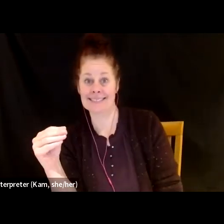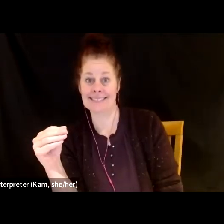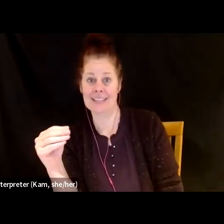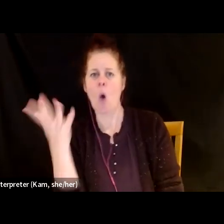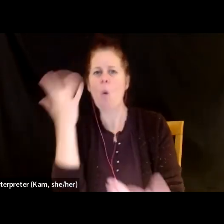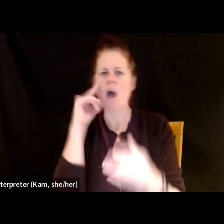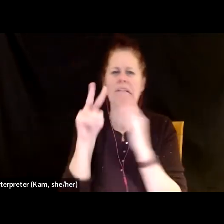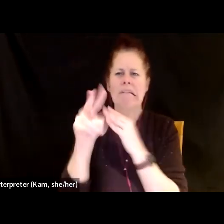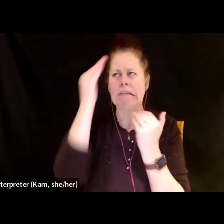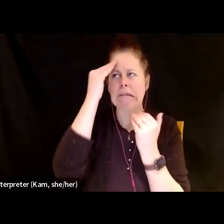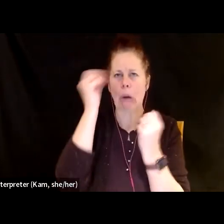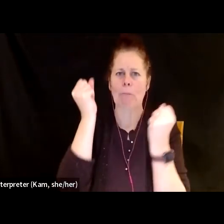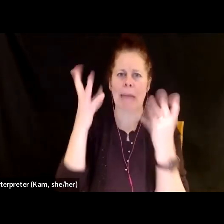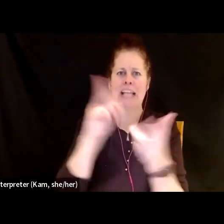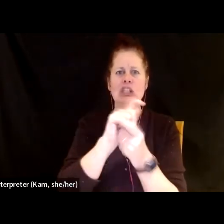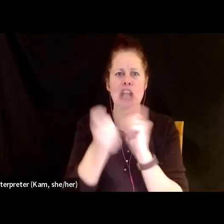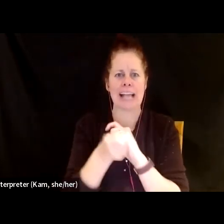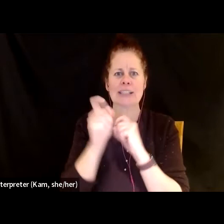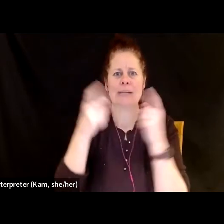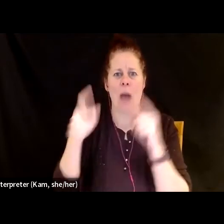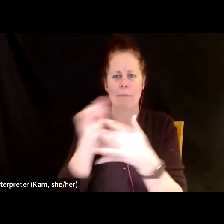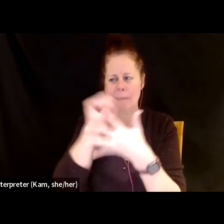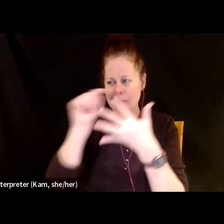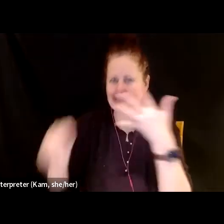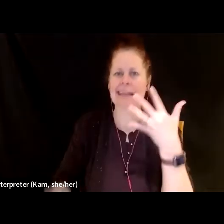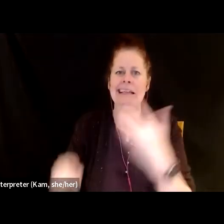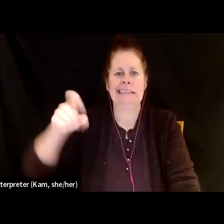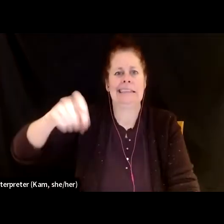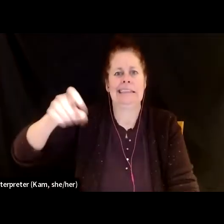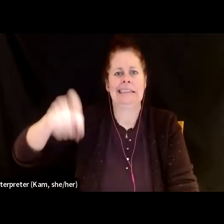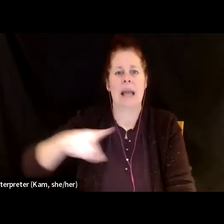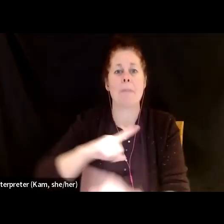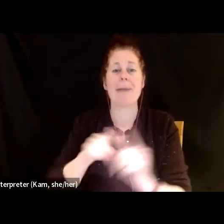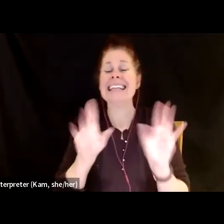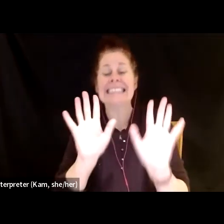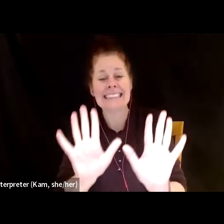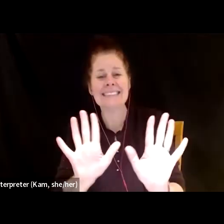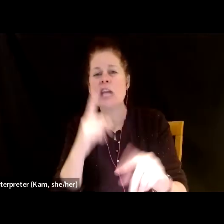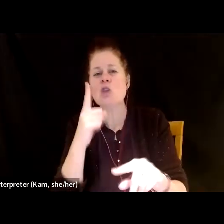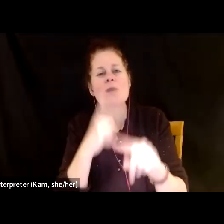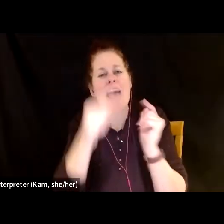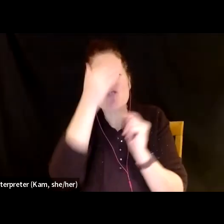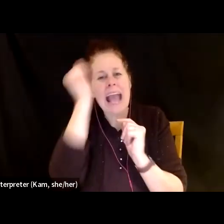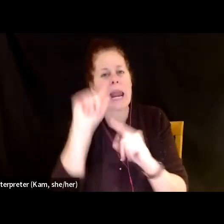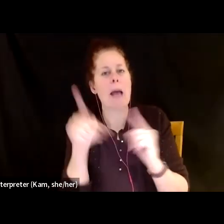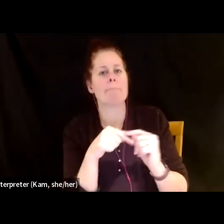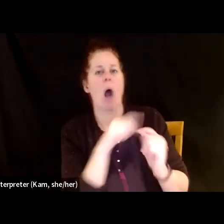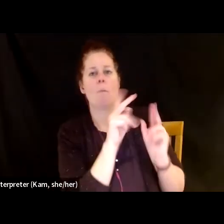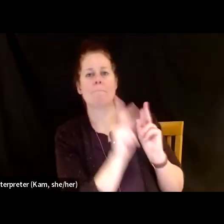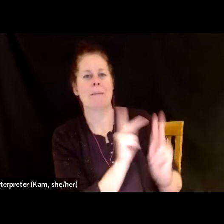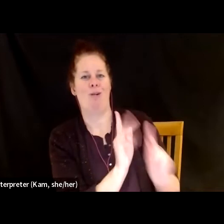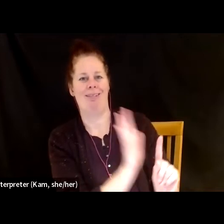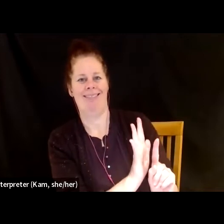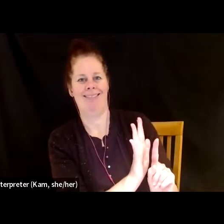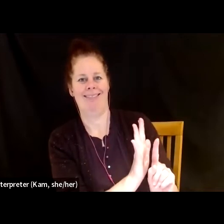make, what we can't forget is this people work, this culture building. And for us in student services, we're calling it